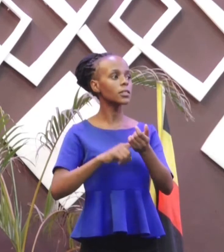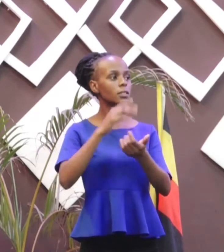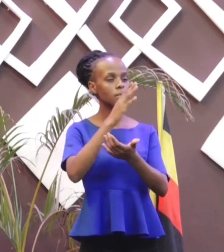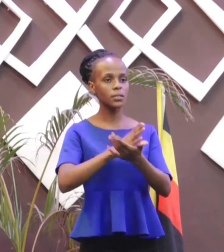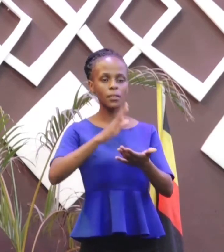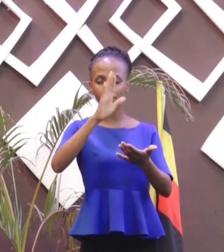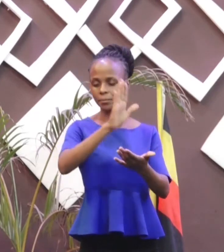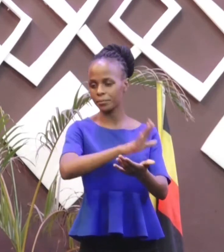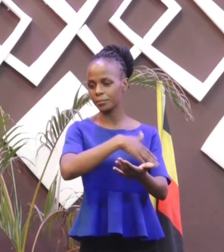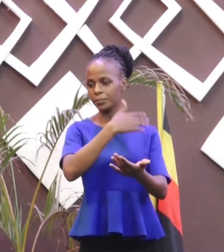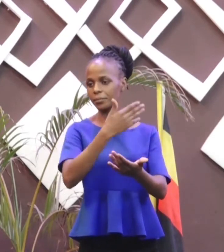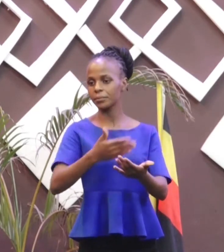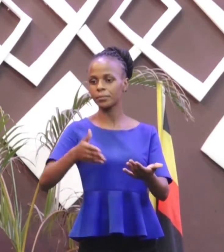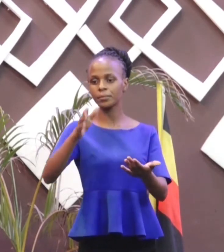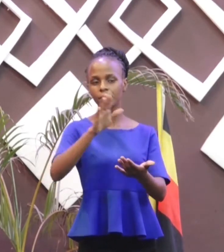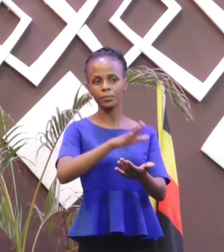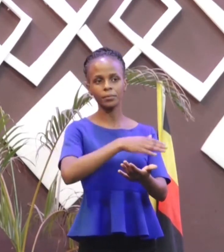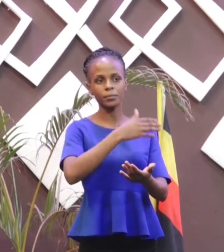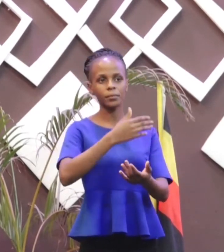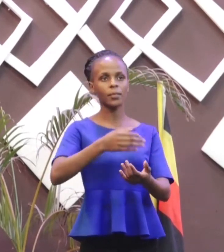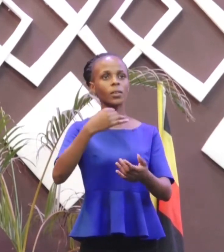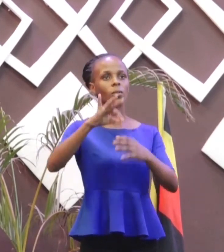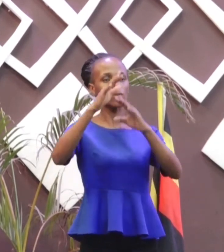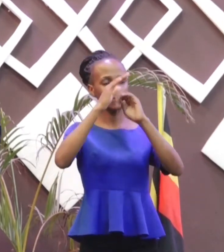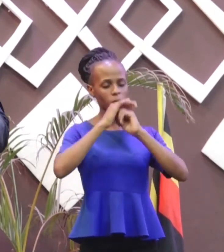But we will get some songs.